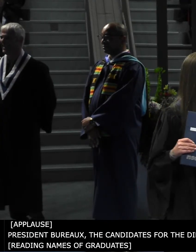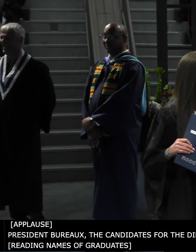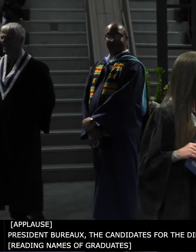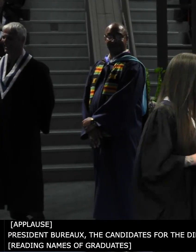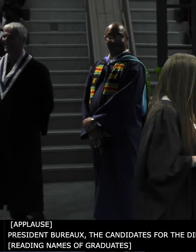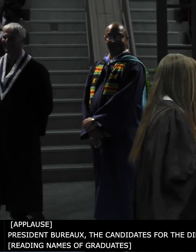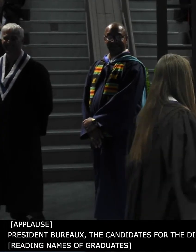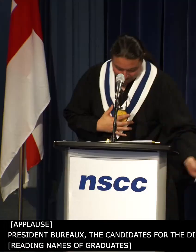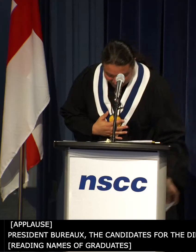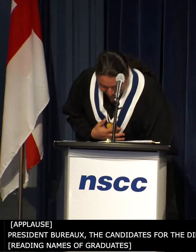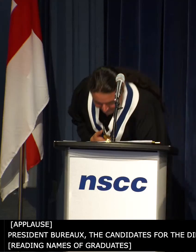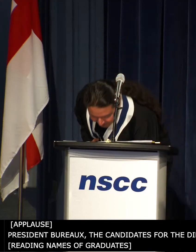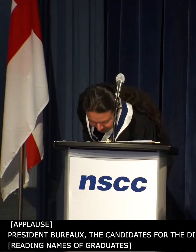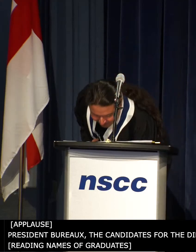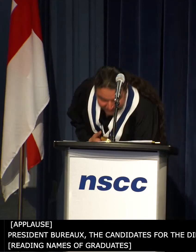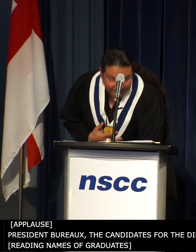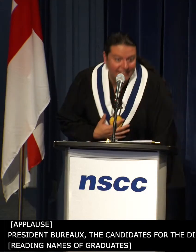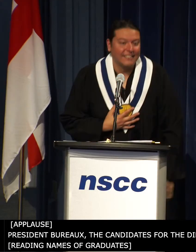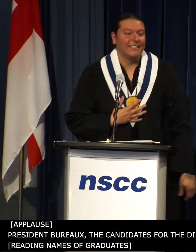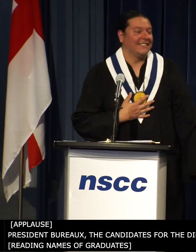Kiara Pepper.